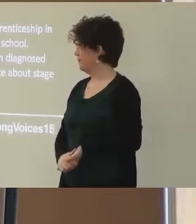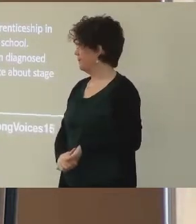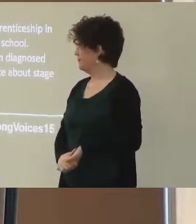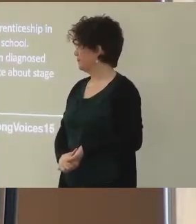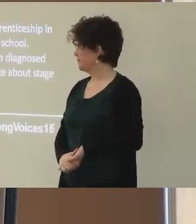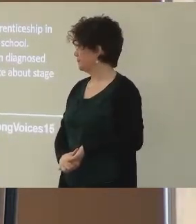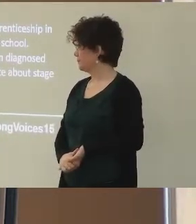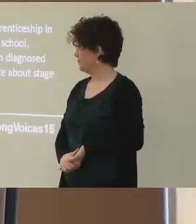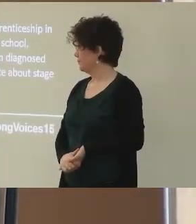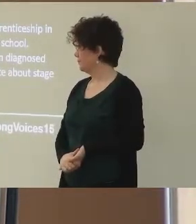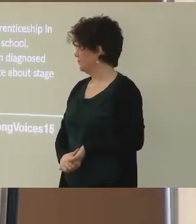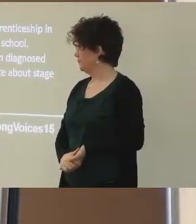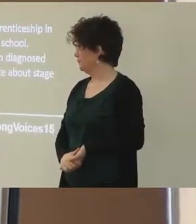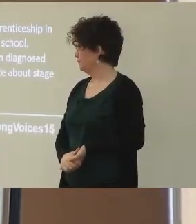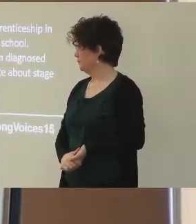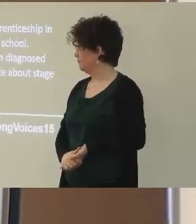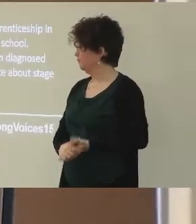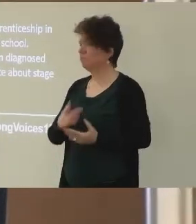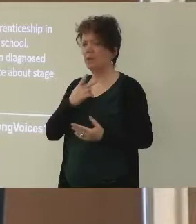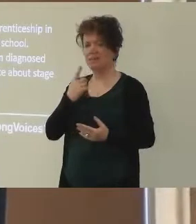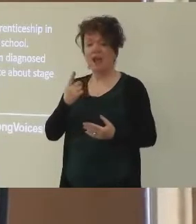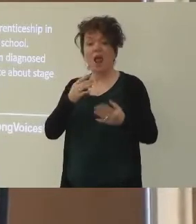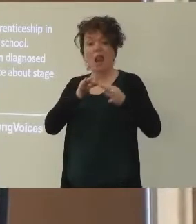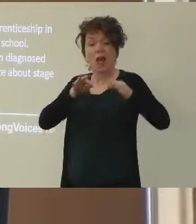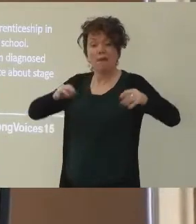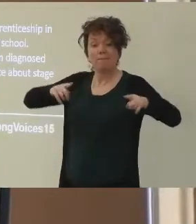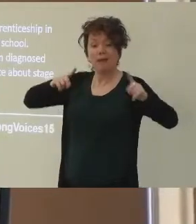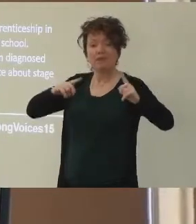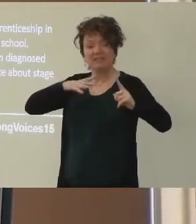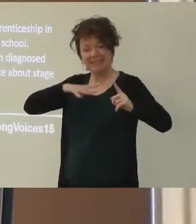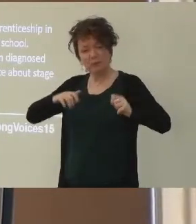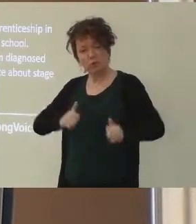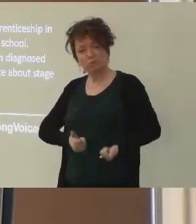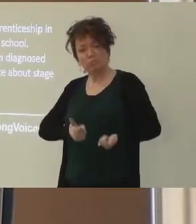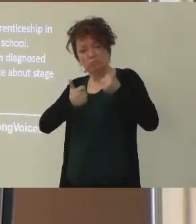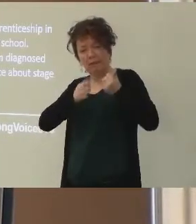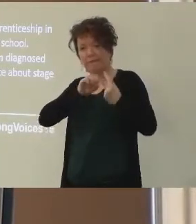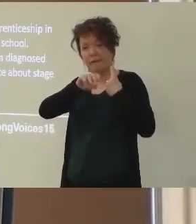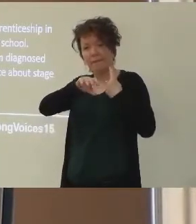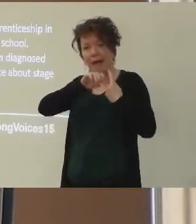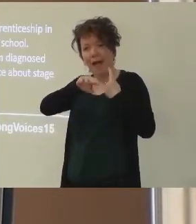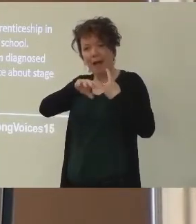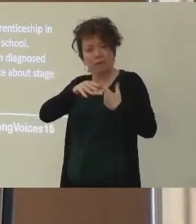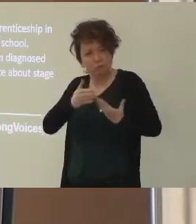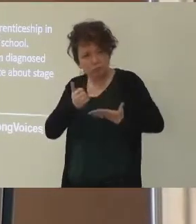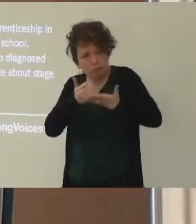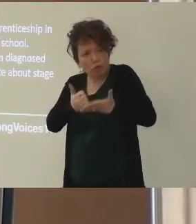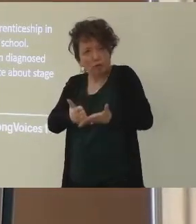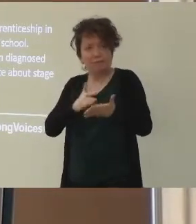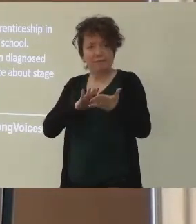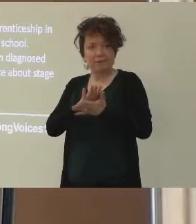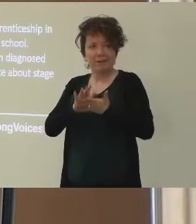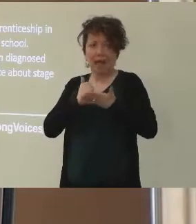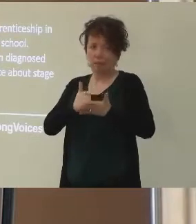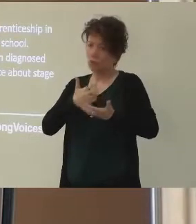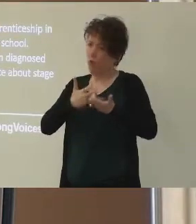So we've got another comment here. Line manager who is good at giving constructive feedback, helping to process feedback